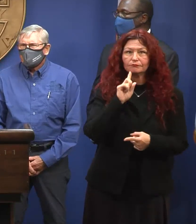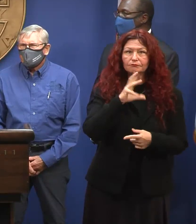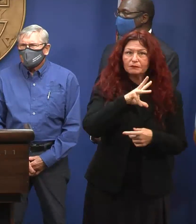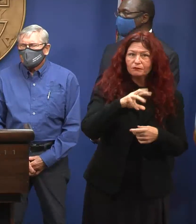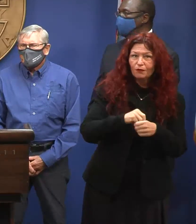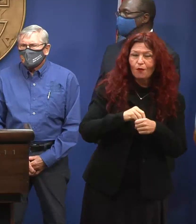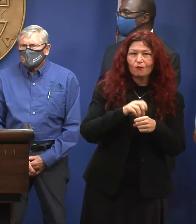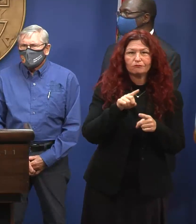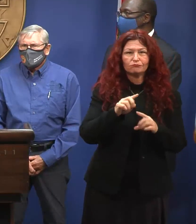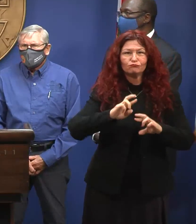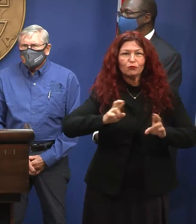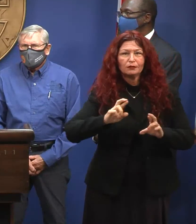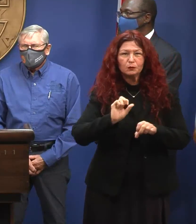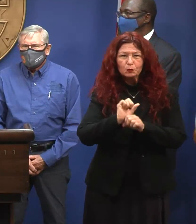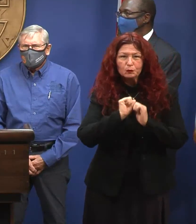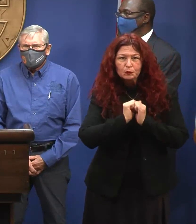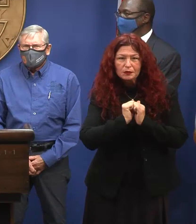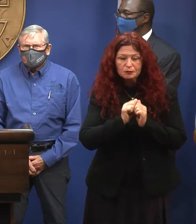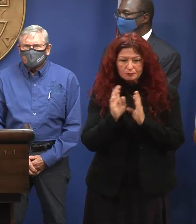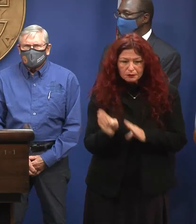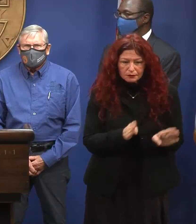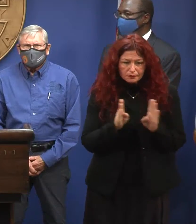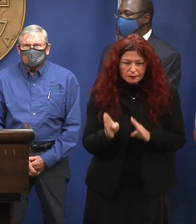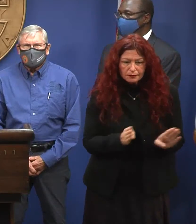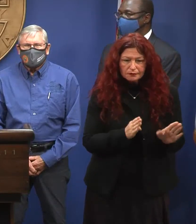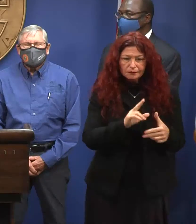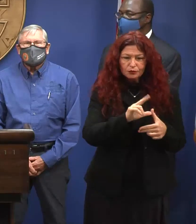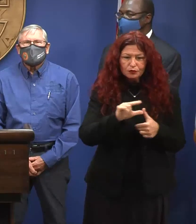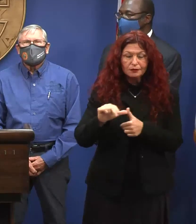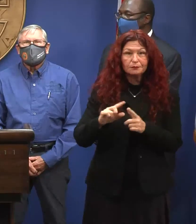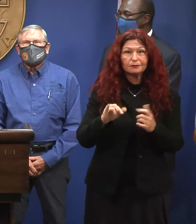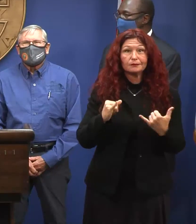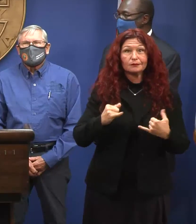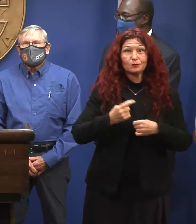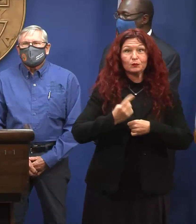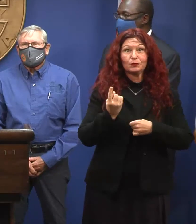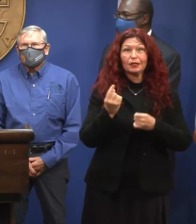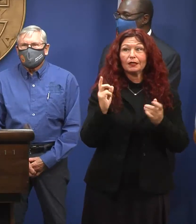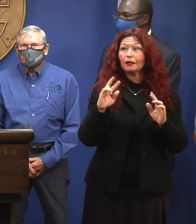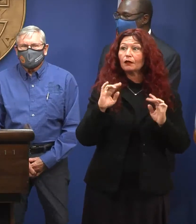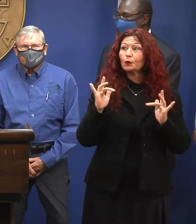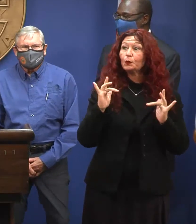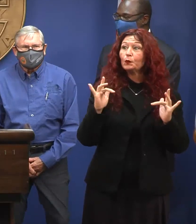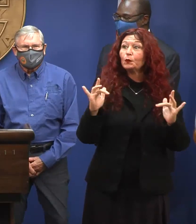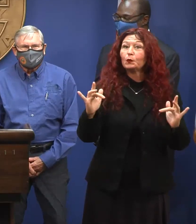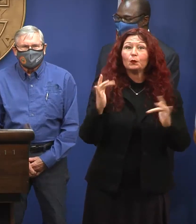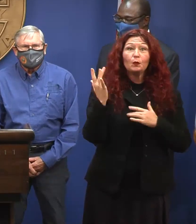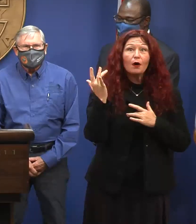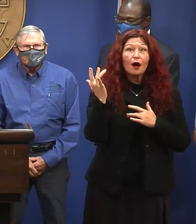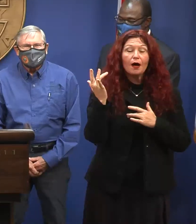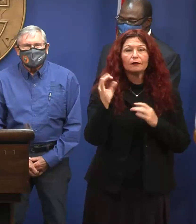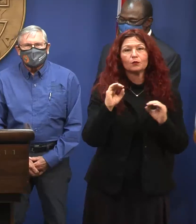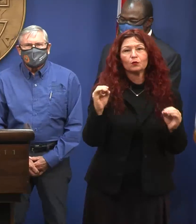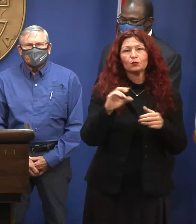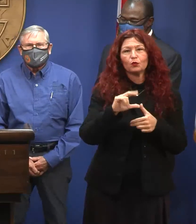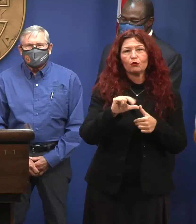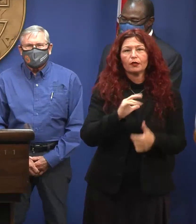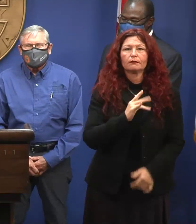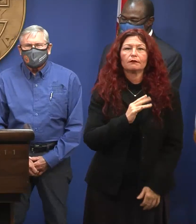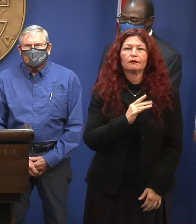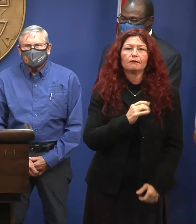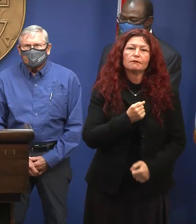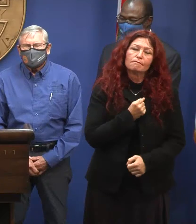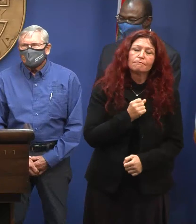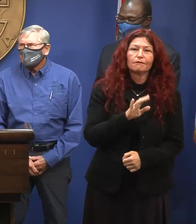was so wonderful to have the room be empty. Right? No hurricanes yet. And I want to thank